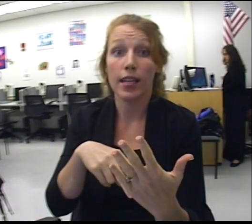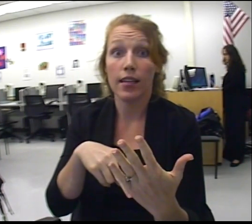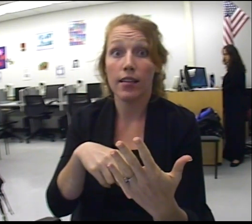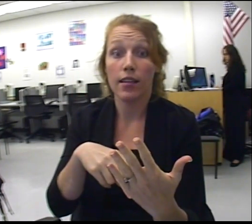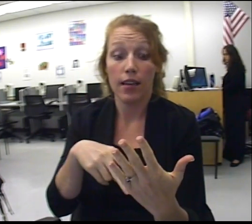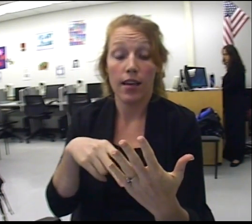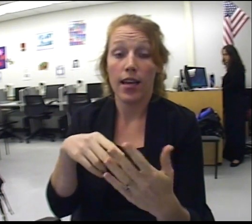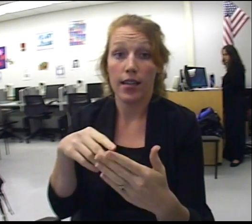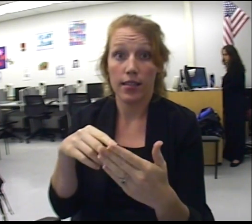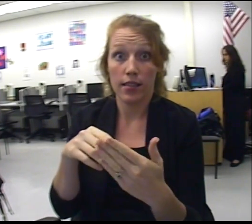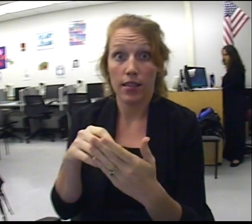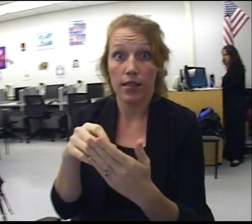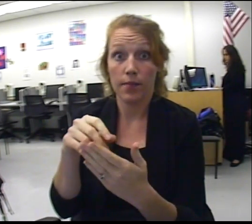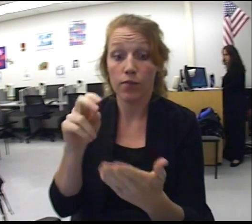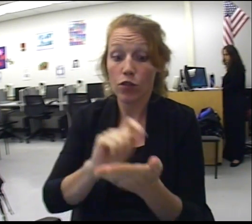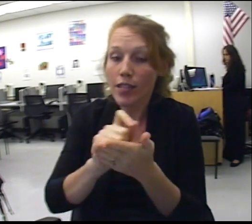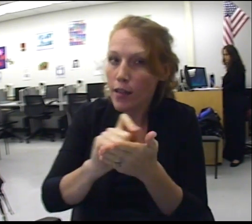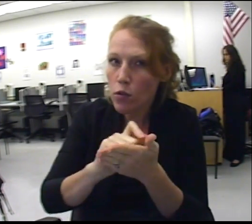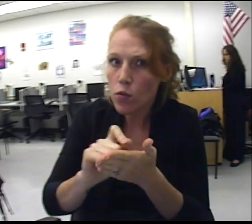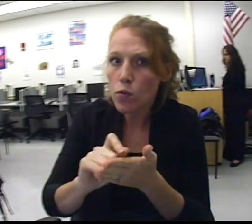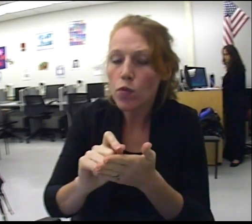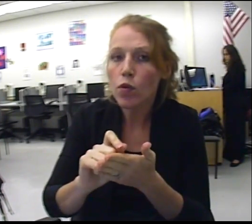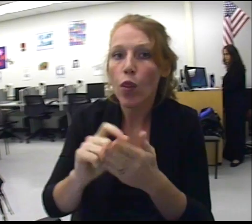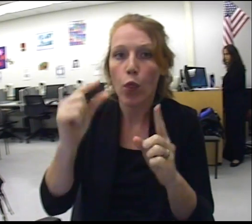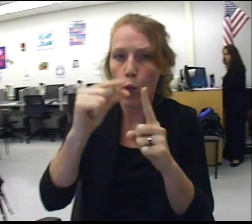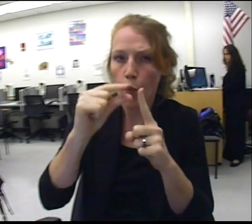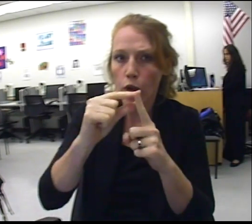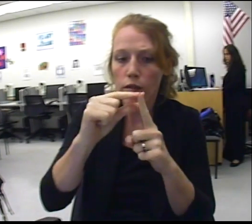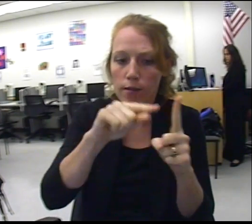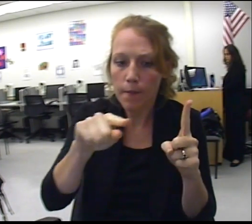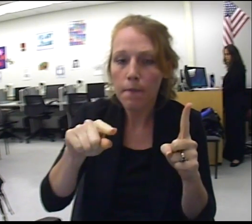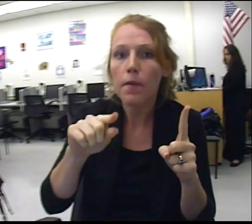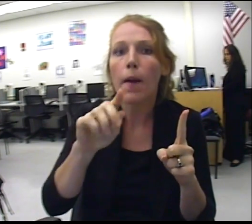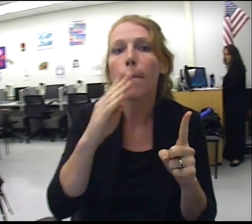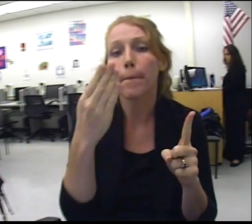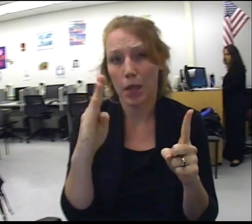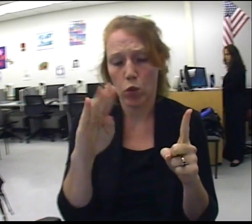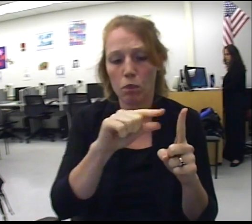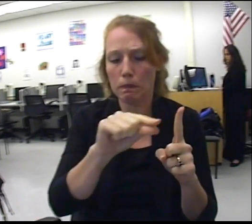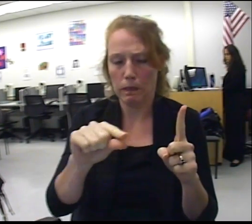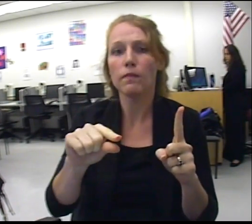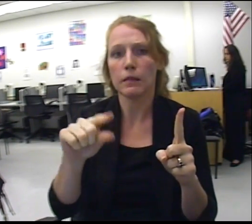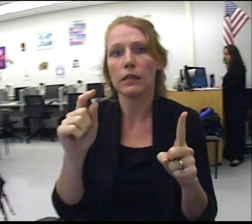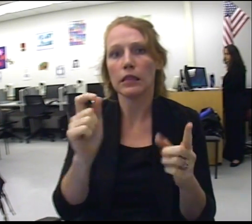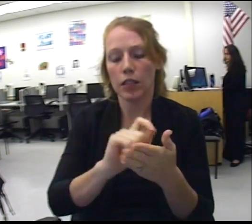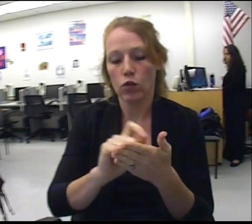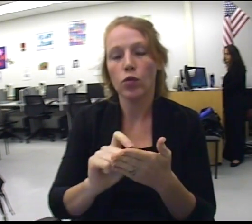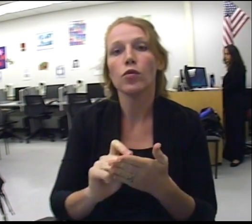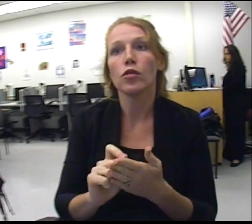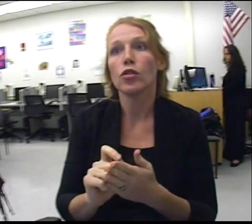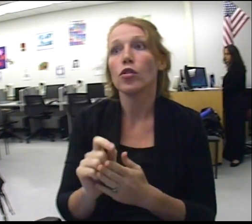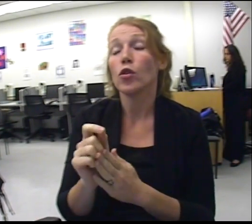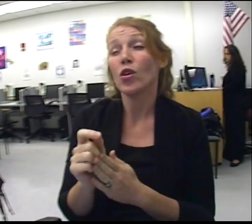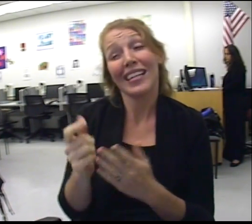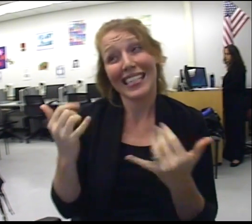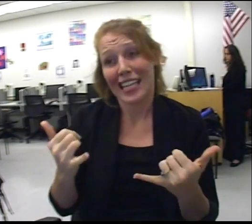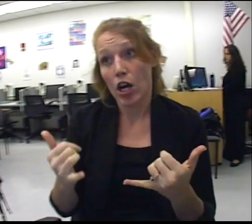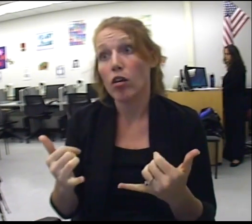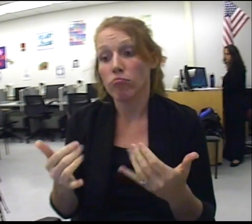Okay. You have a few minutes to do that. You've already read 2, you can go on and start 3.